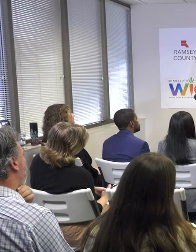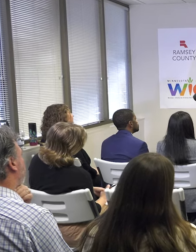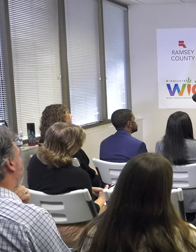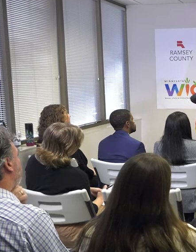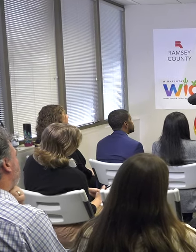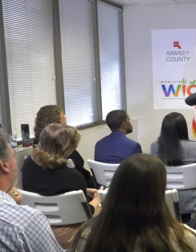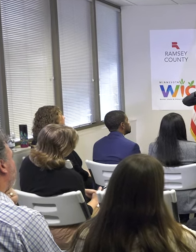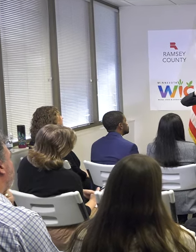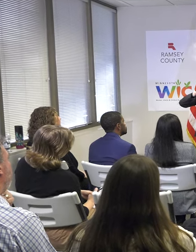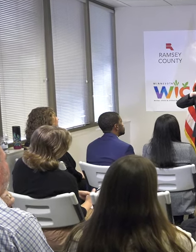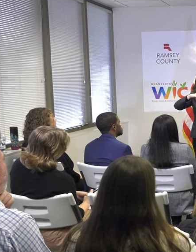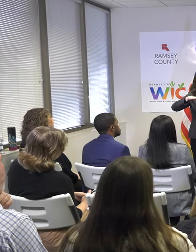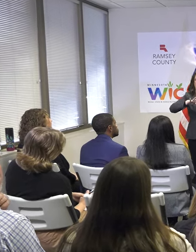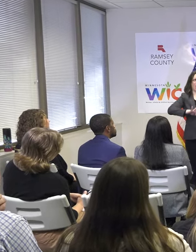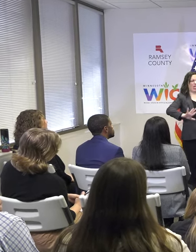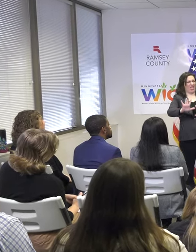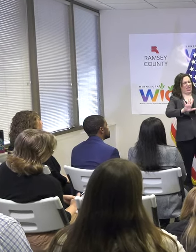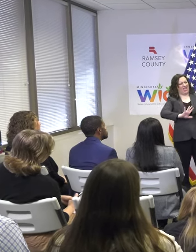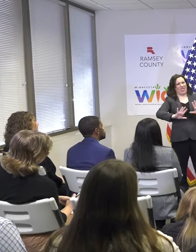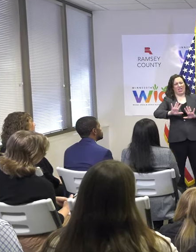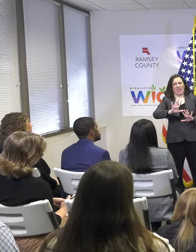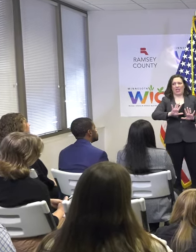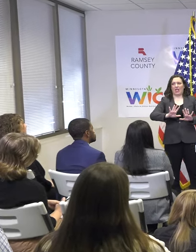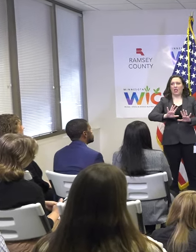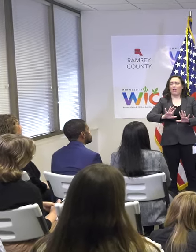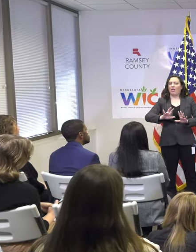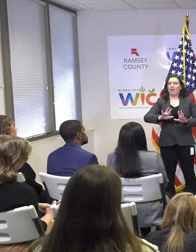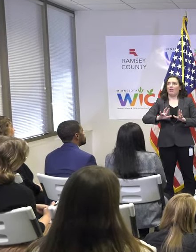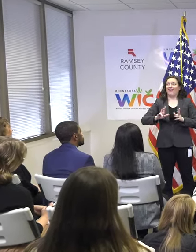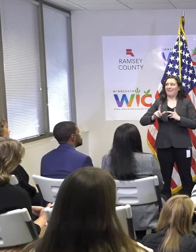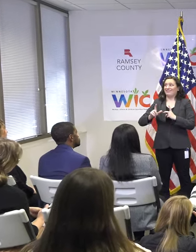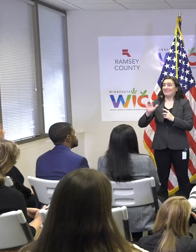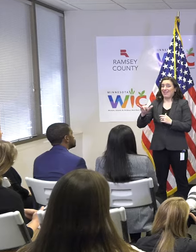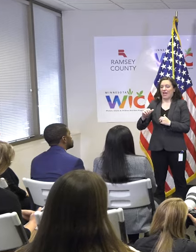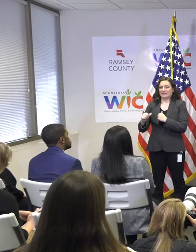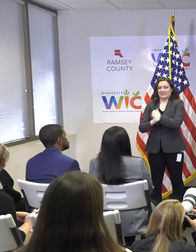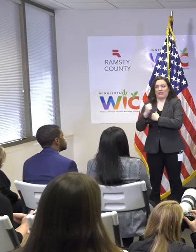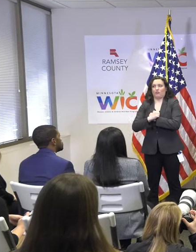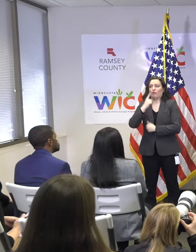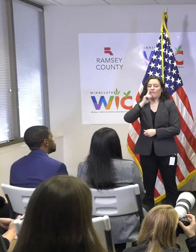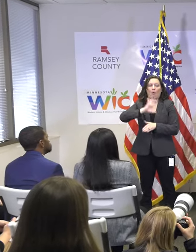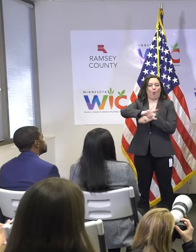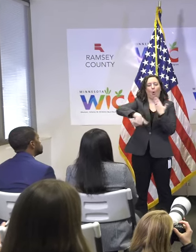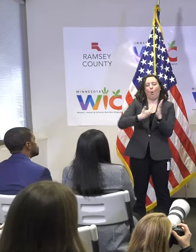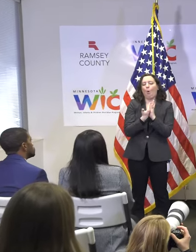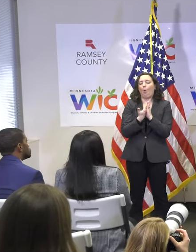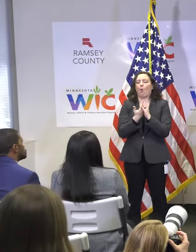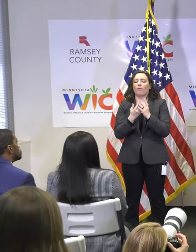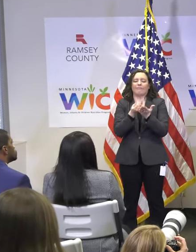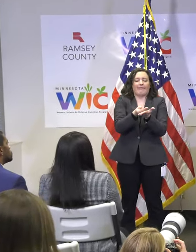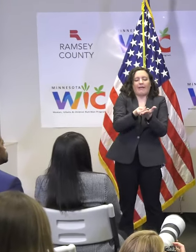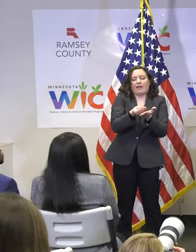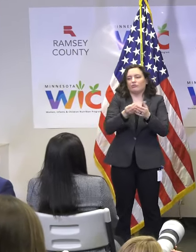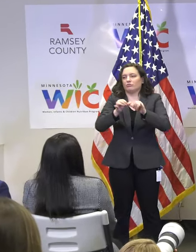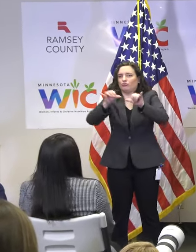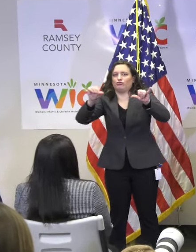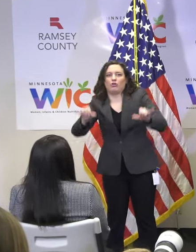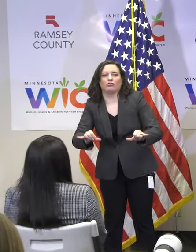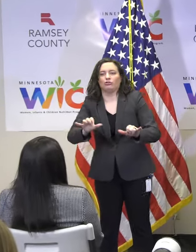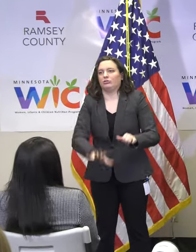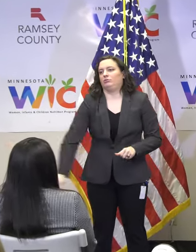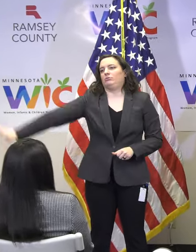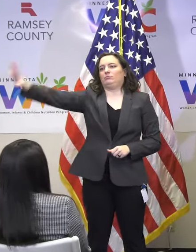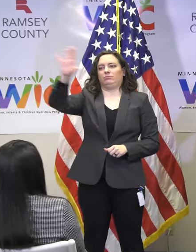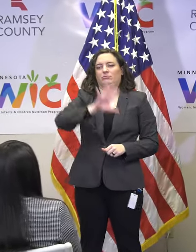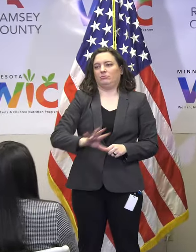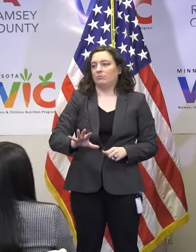and to threaten the entire financial infrastructure and foundation of this country. In order